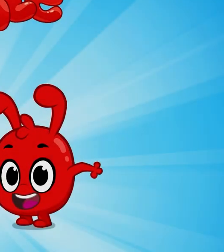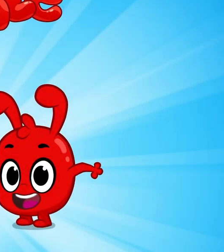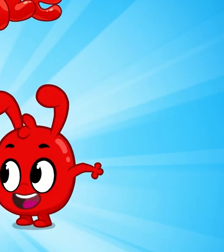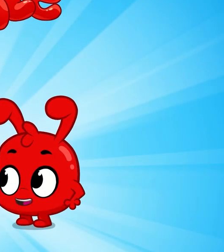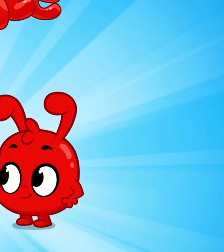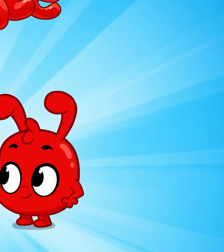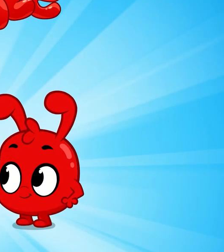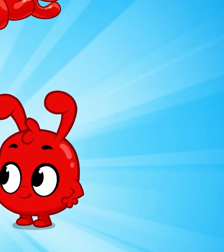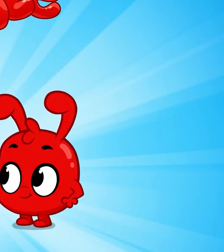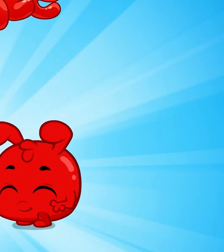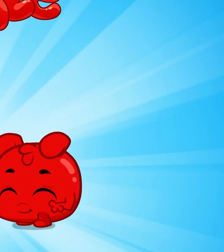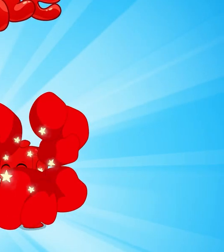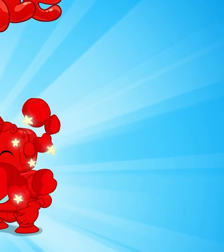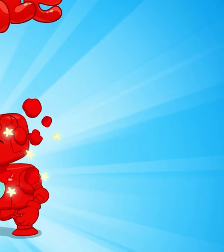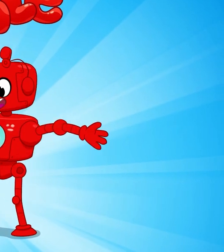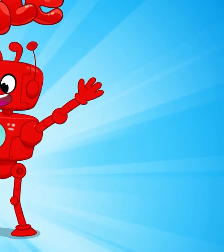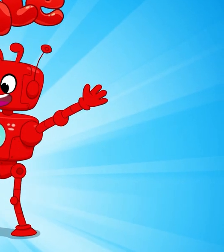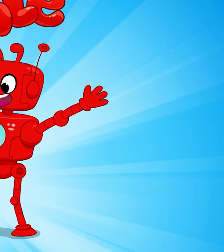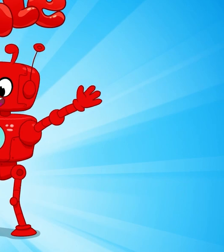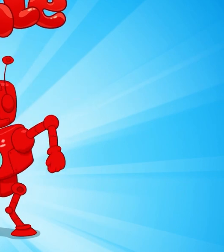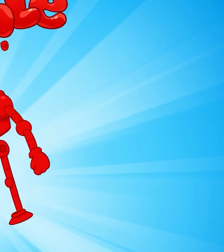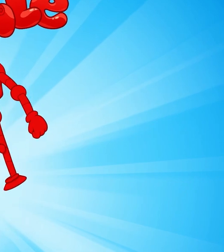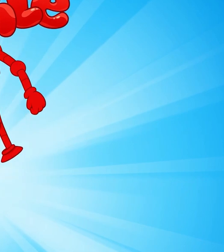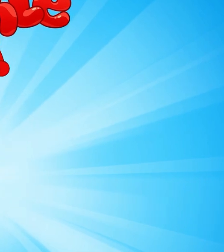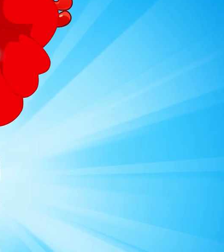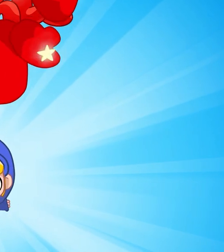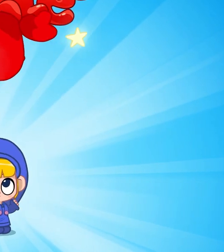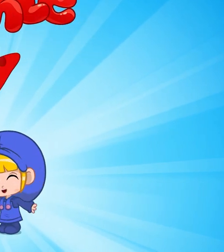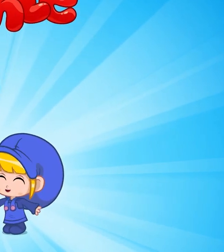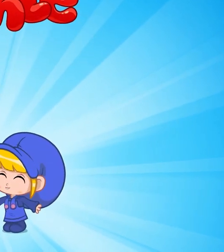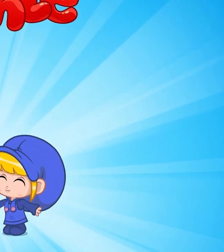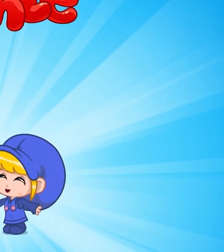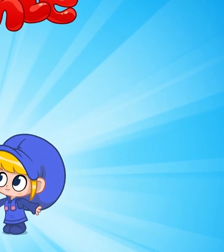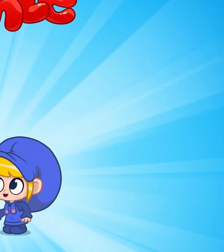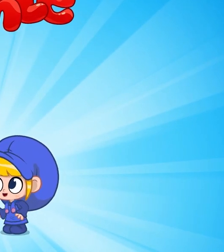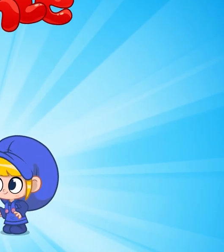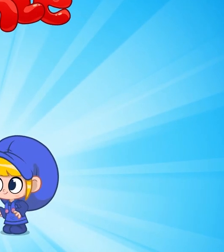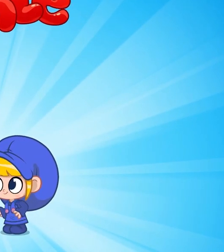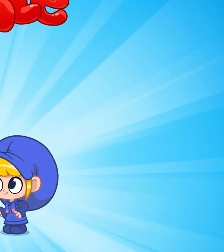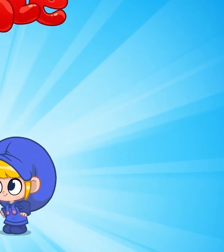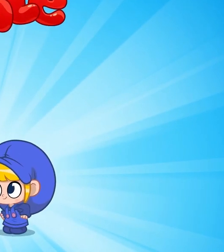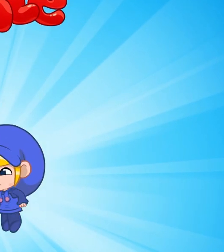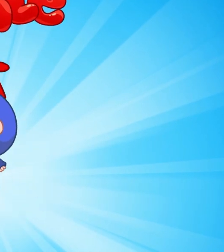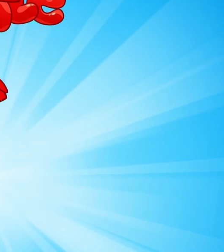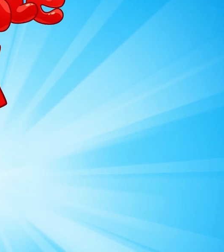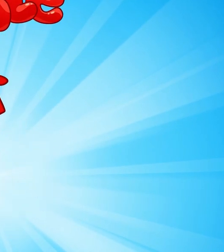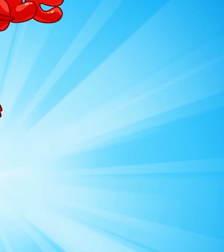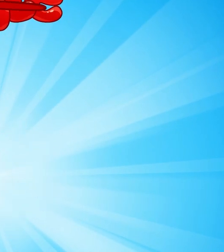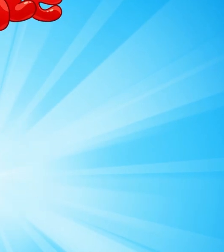Hi, I'm Mila, and my magic pet, Morphle, can morph into anything I want.